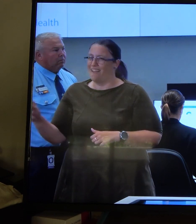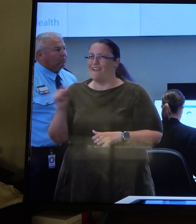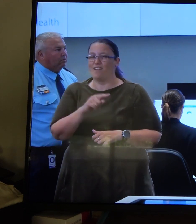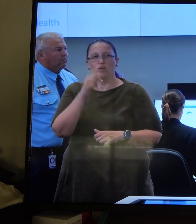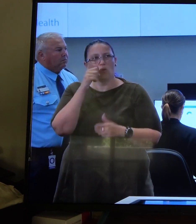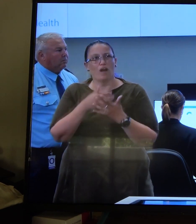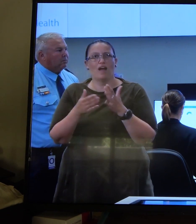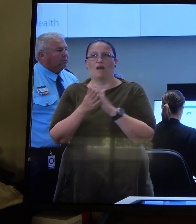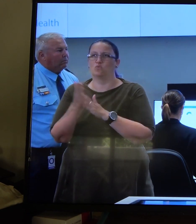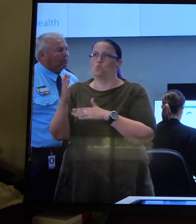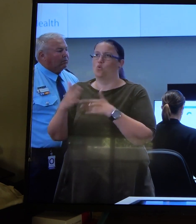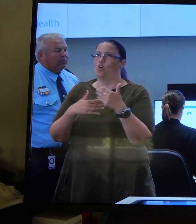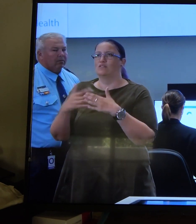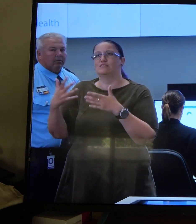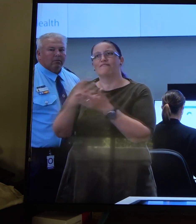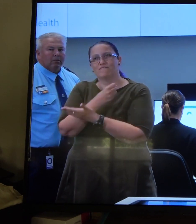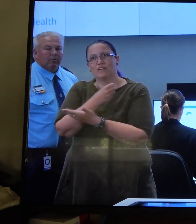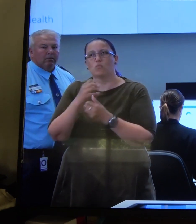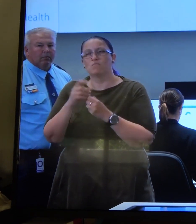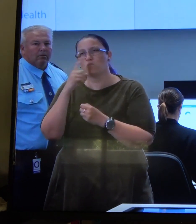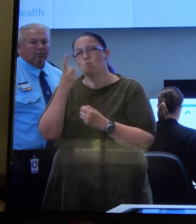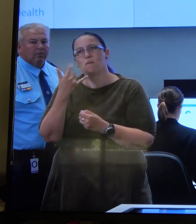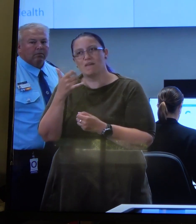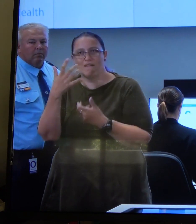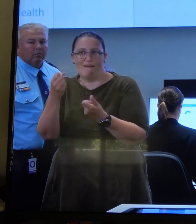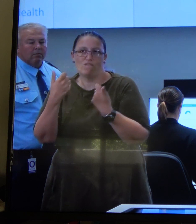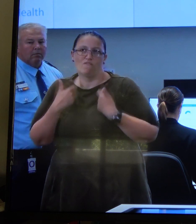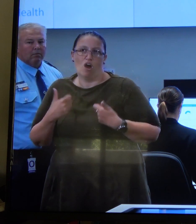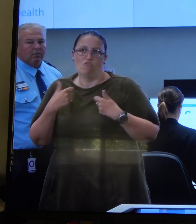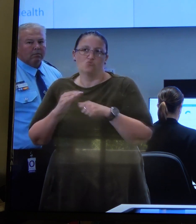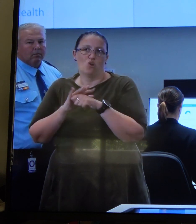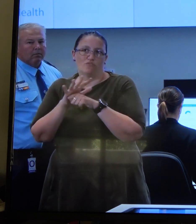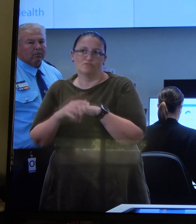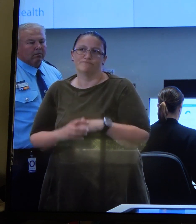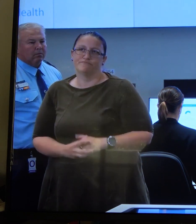the virus. And certainly, as I've said many times,